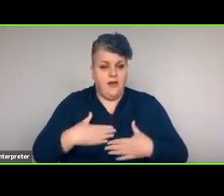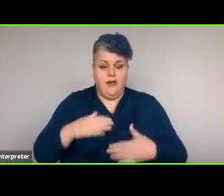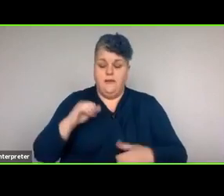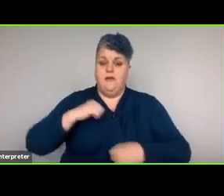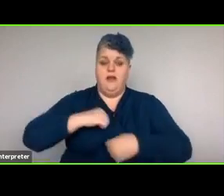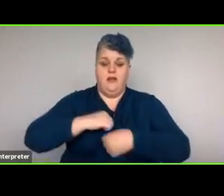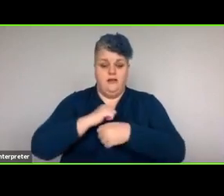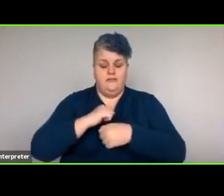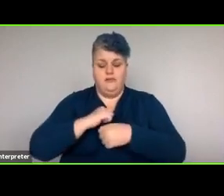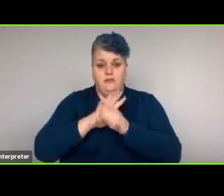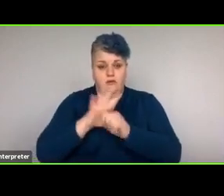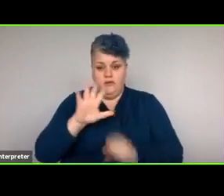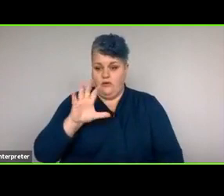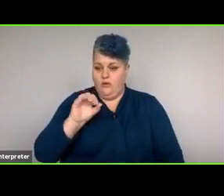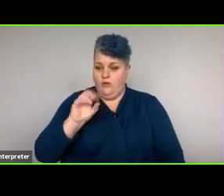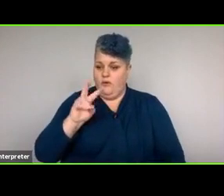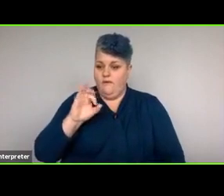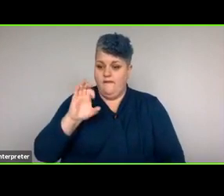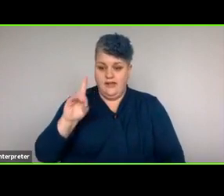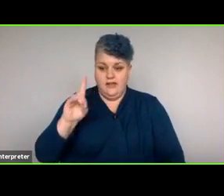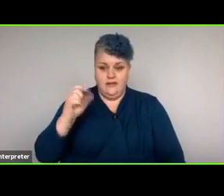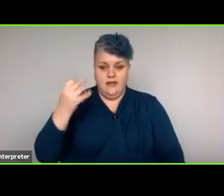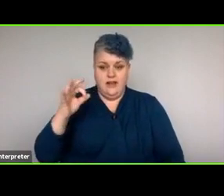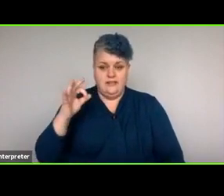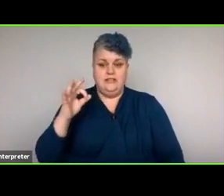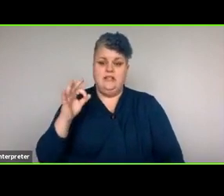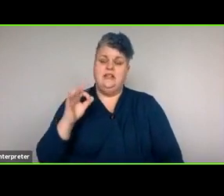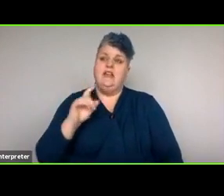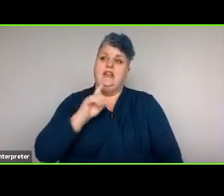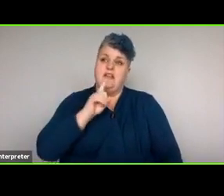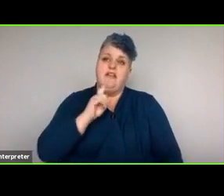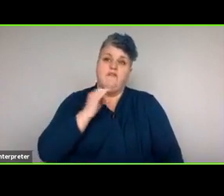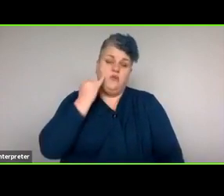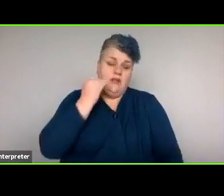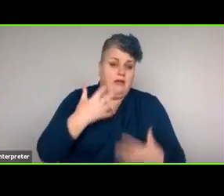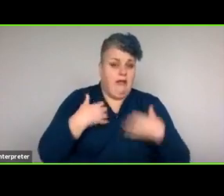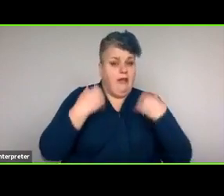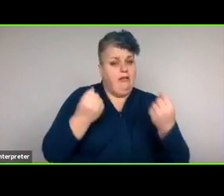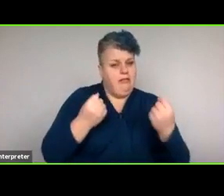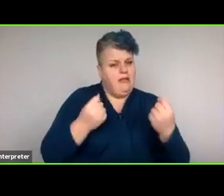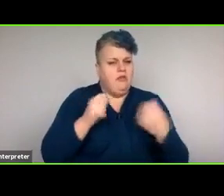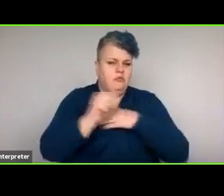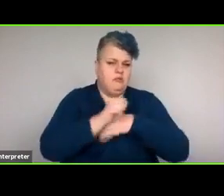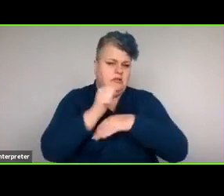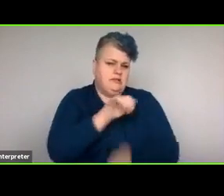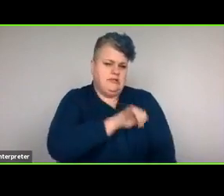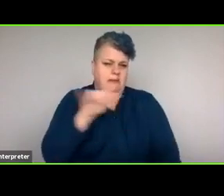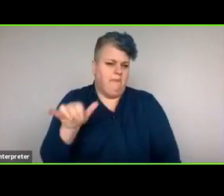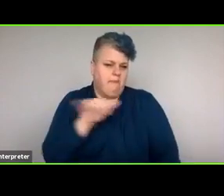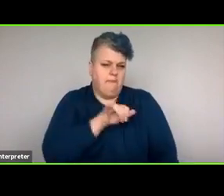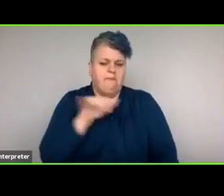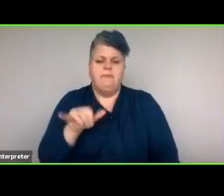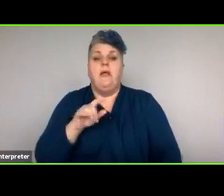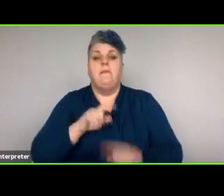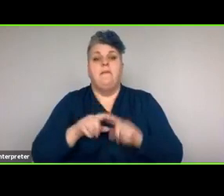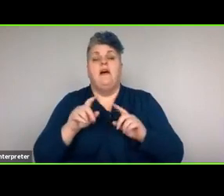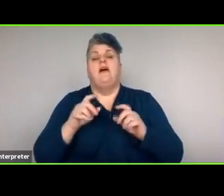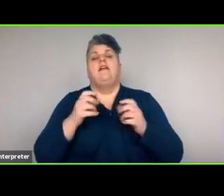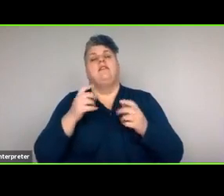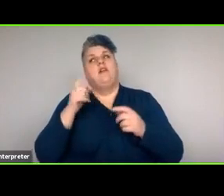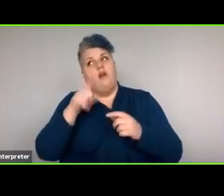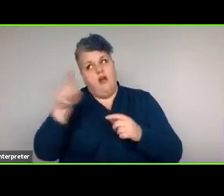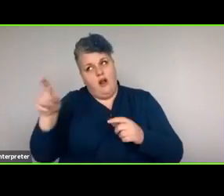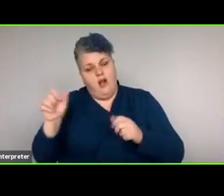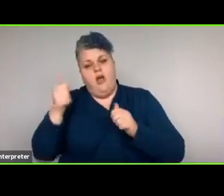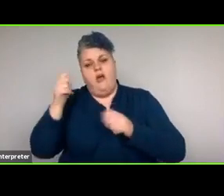they're otherwise healthy, then they're not at an increased risk. But with that being said, we know that a lot of people living with HIV do